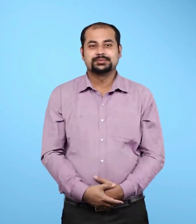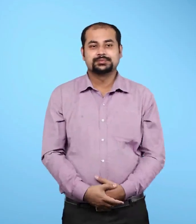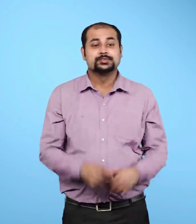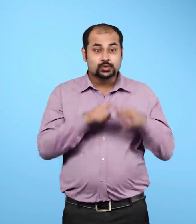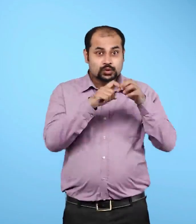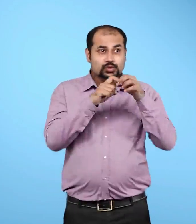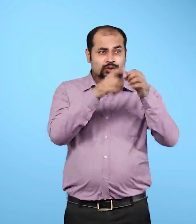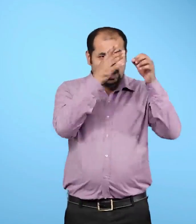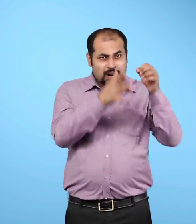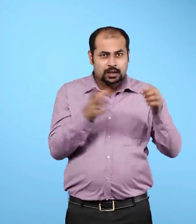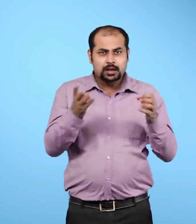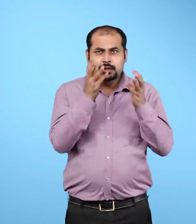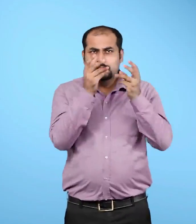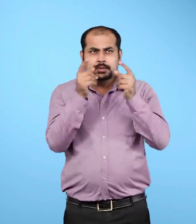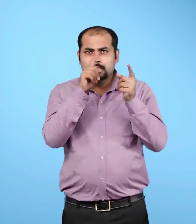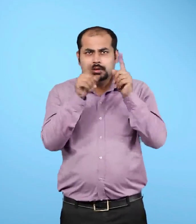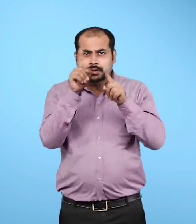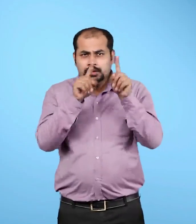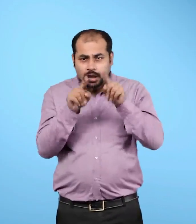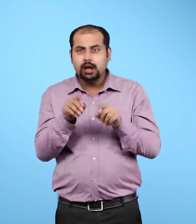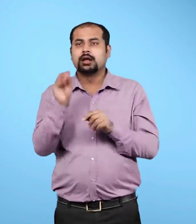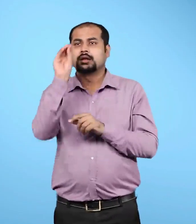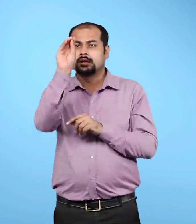which has a question for you to solve.